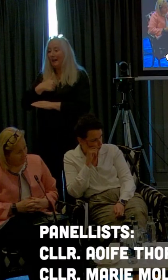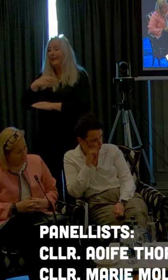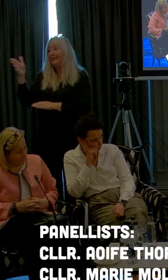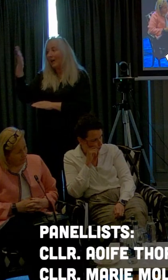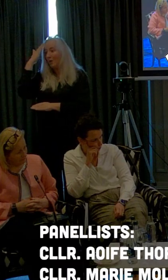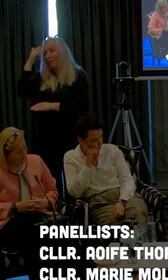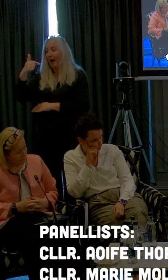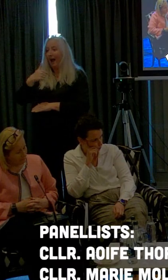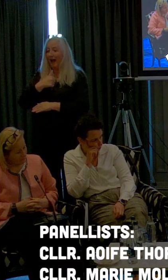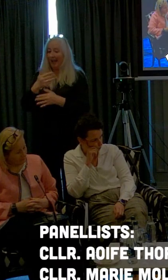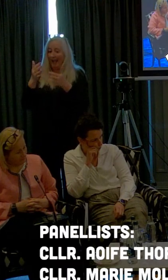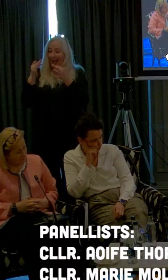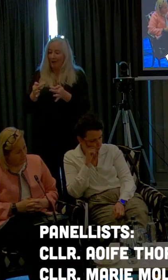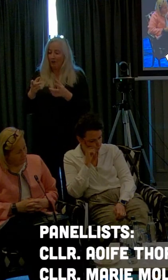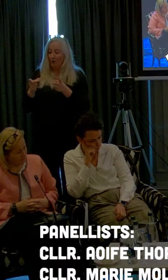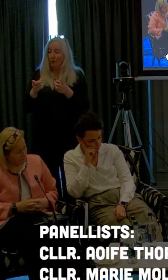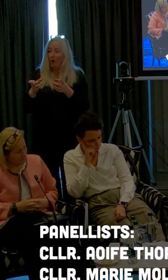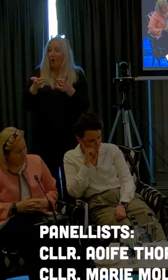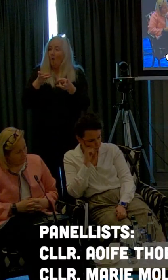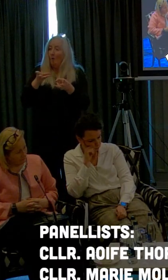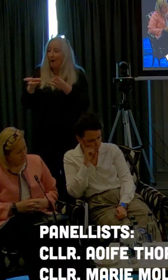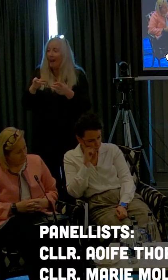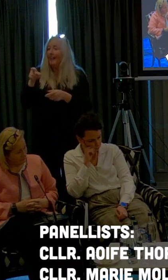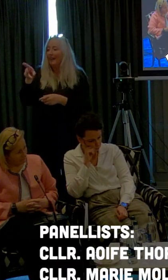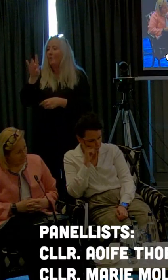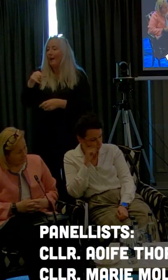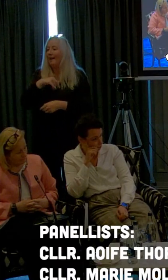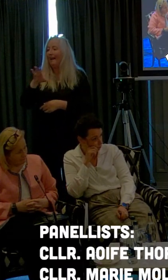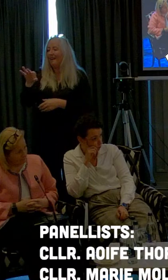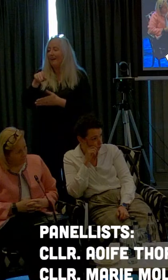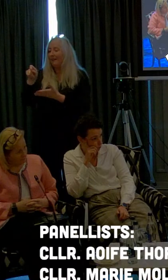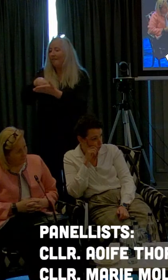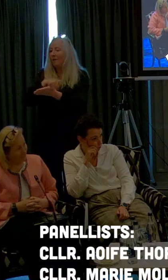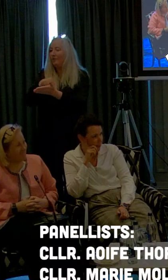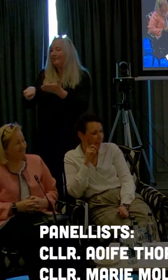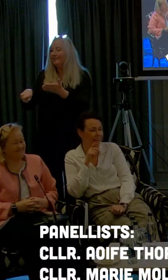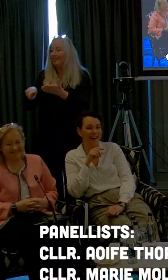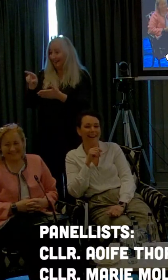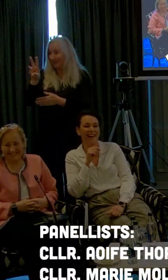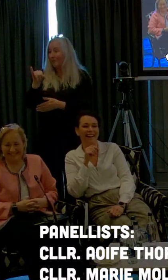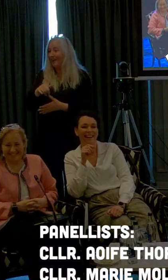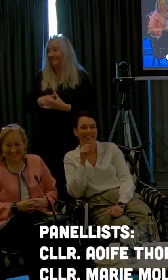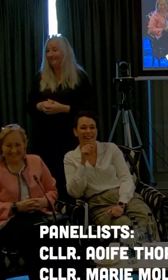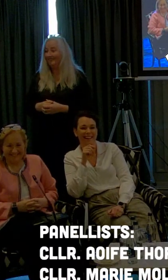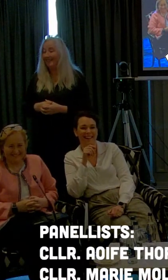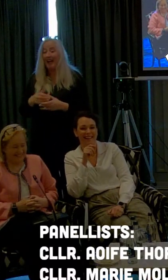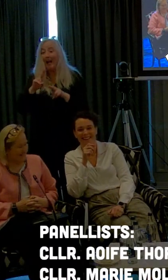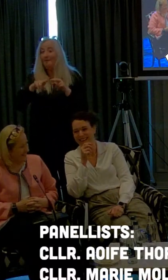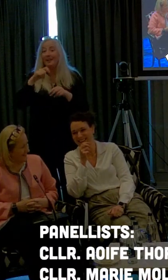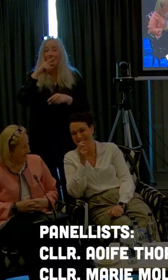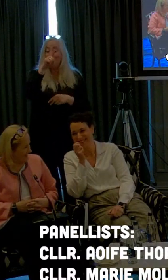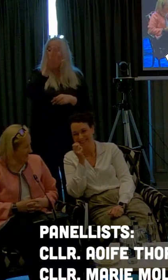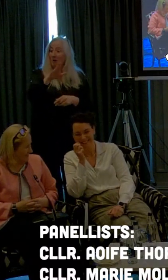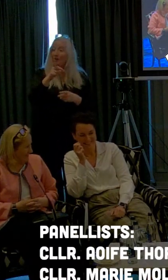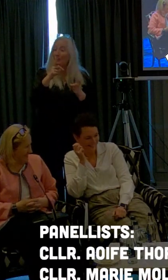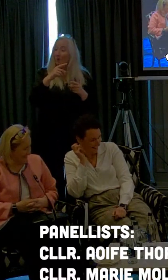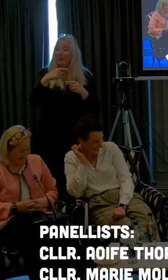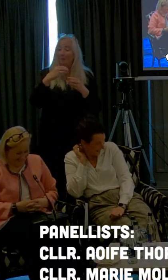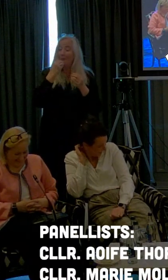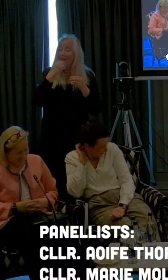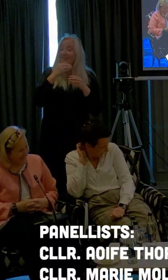a worker. And that's why I got the vote. Having said that, now maybe I mightn't get it the next time round. But I'm hopeful